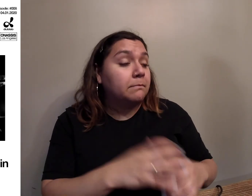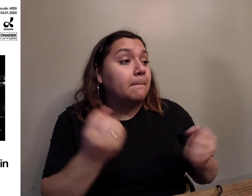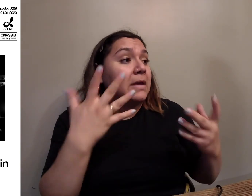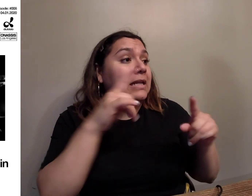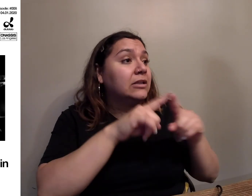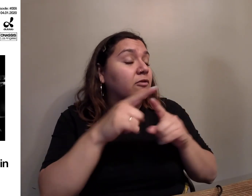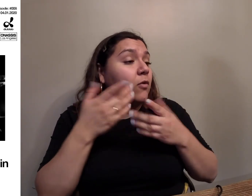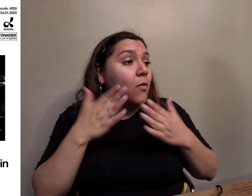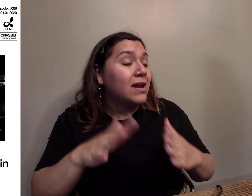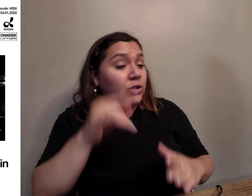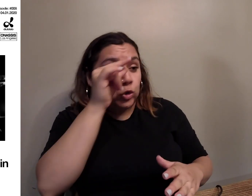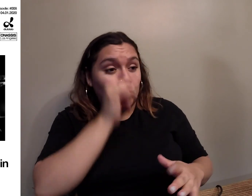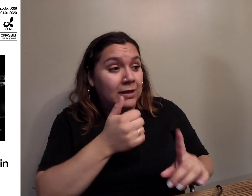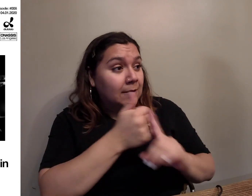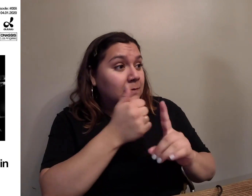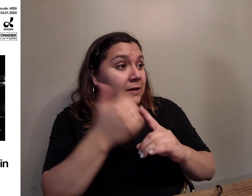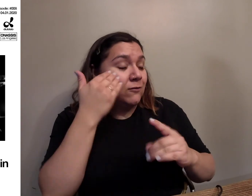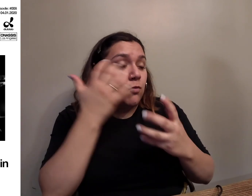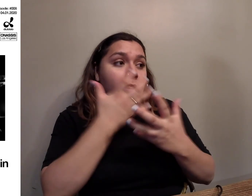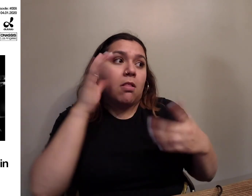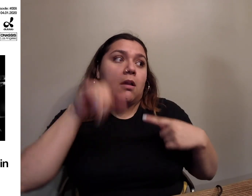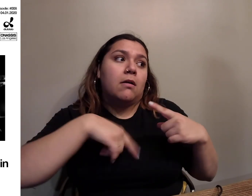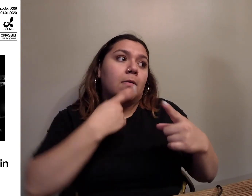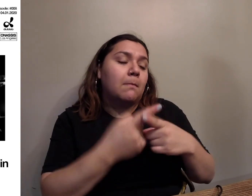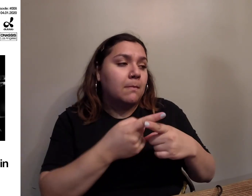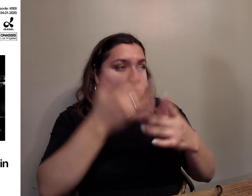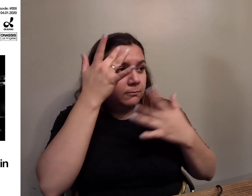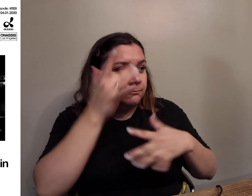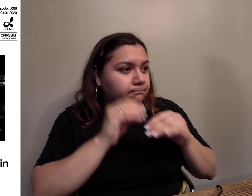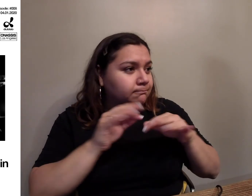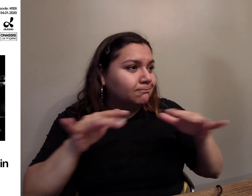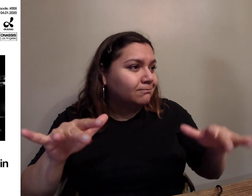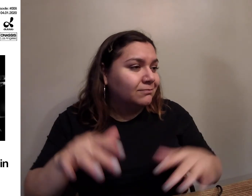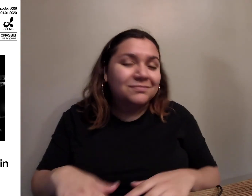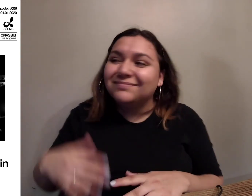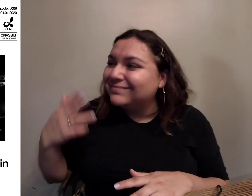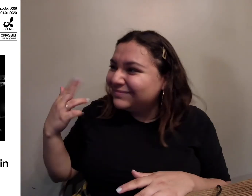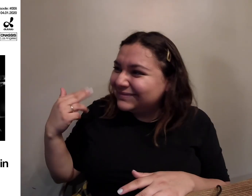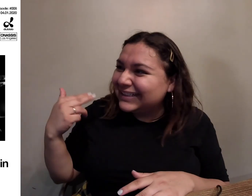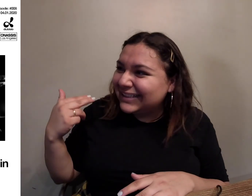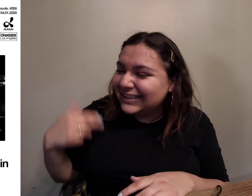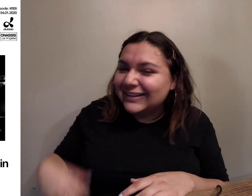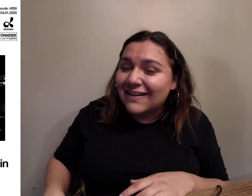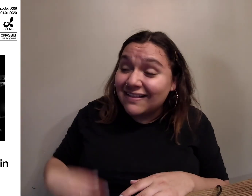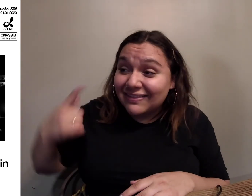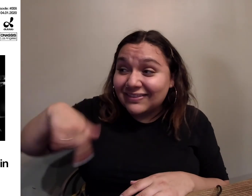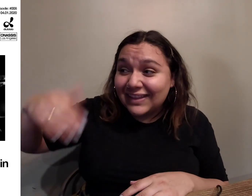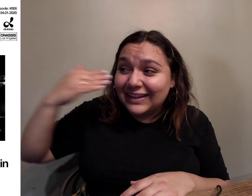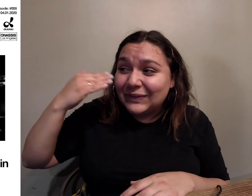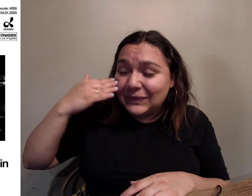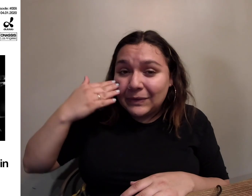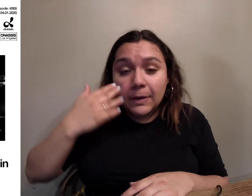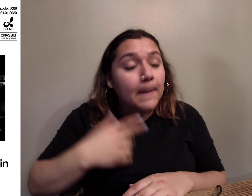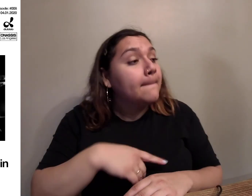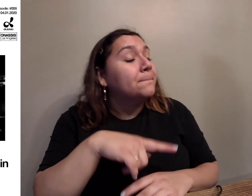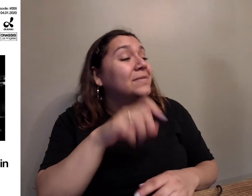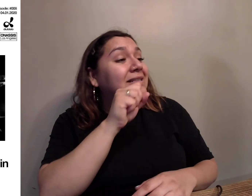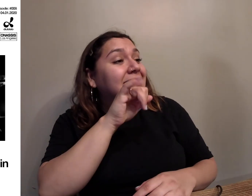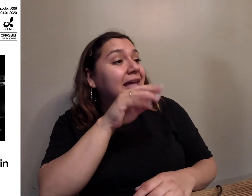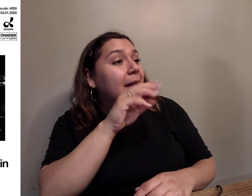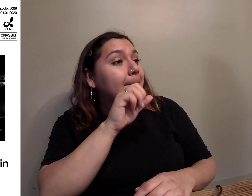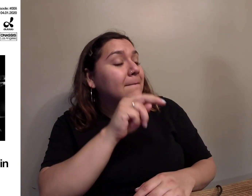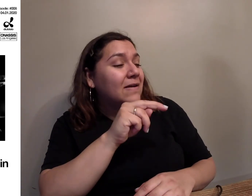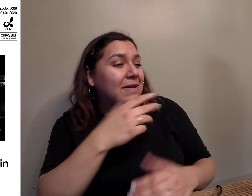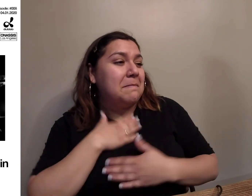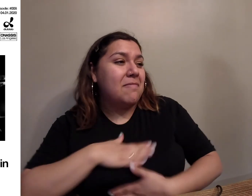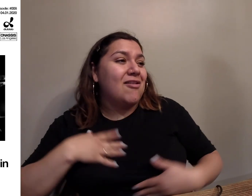the Greeks knew a lot about the plague. They did. Simon, it's a pleasure to